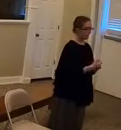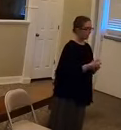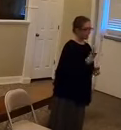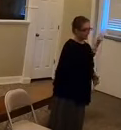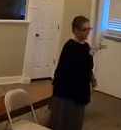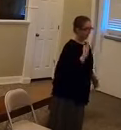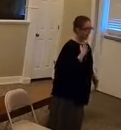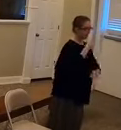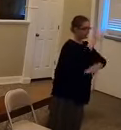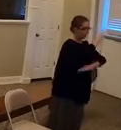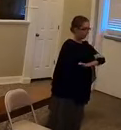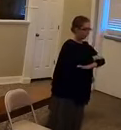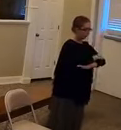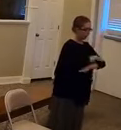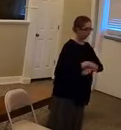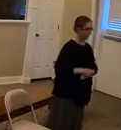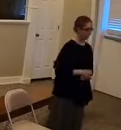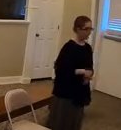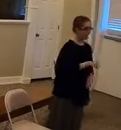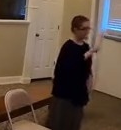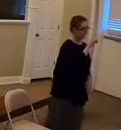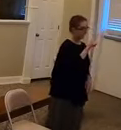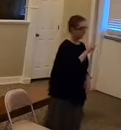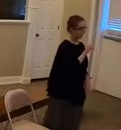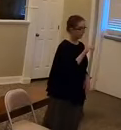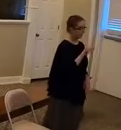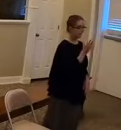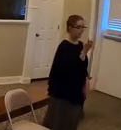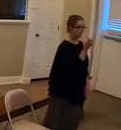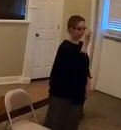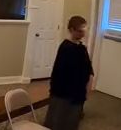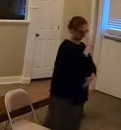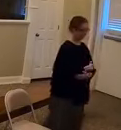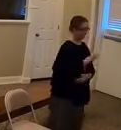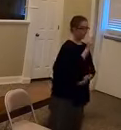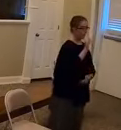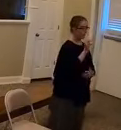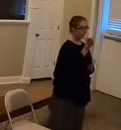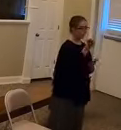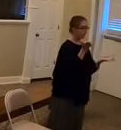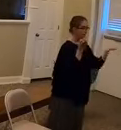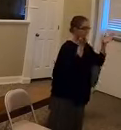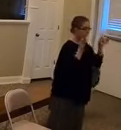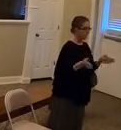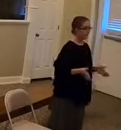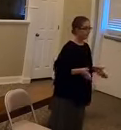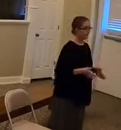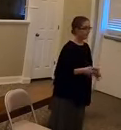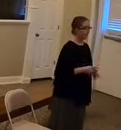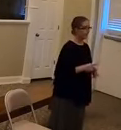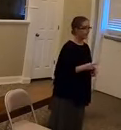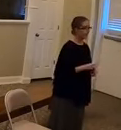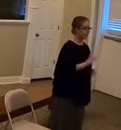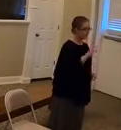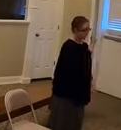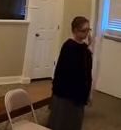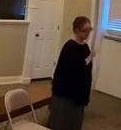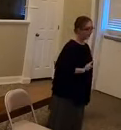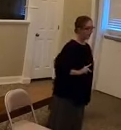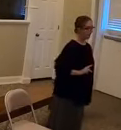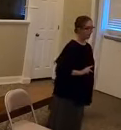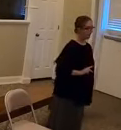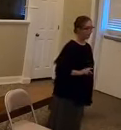at my table. Now Ziba had 15 sons and 20 servants. Then said Ziba unto the